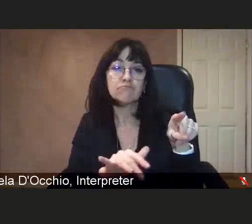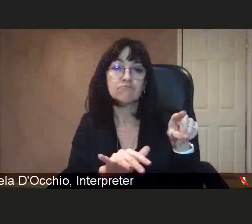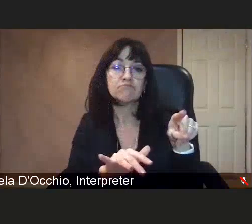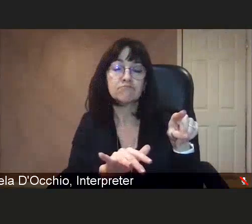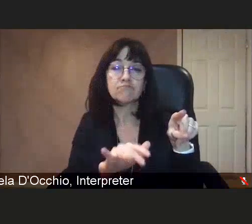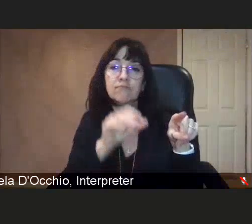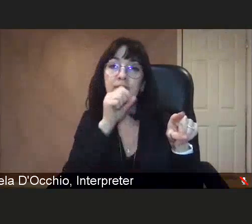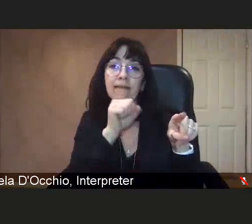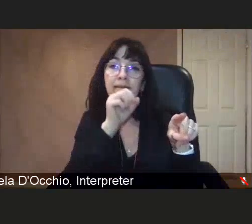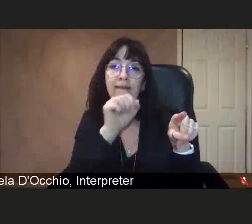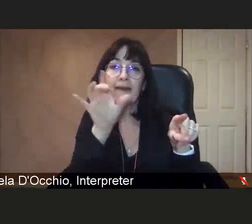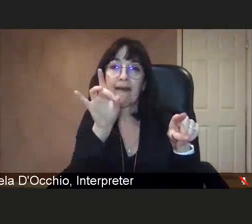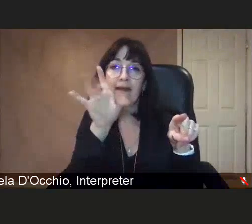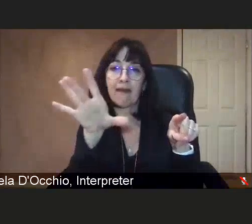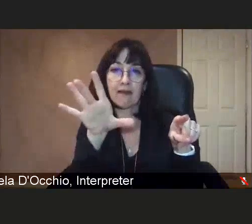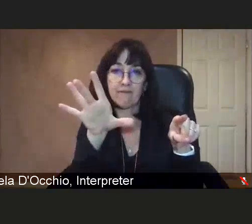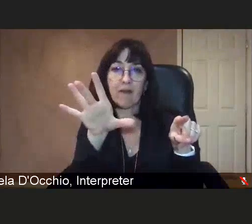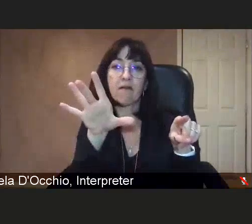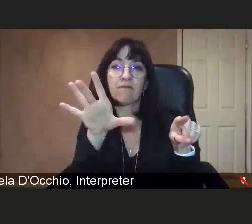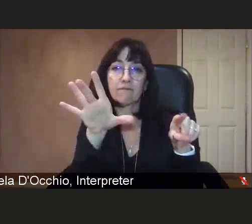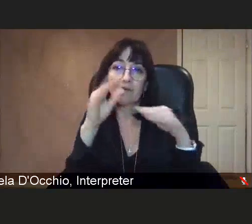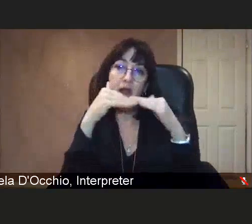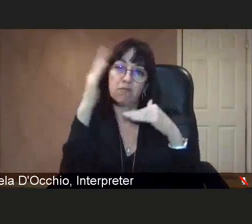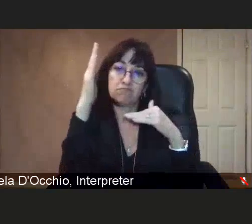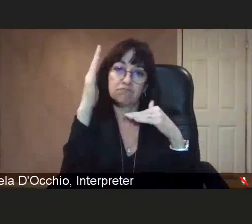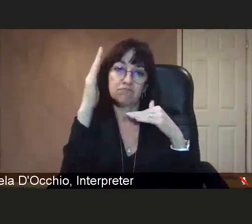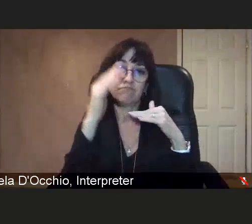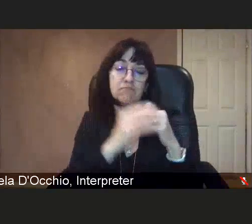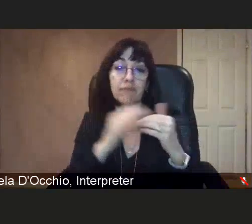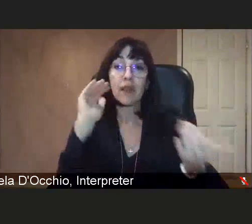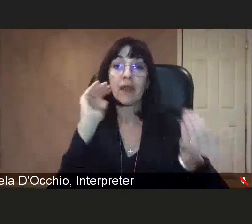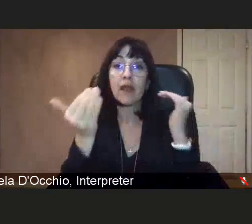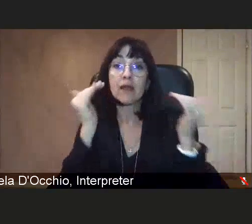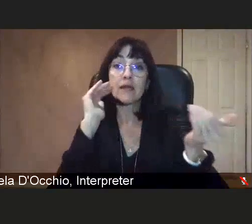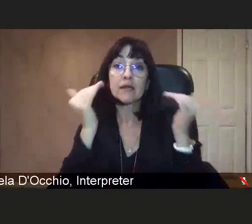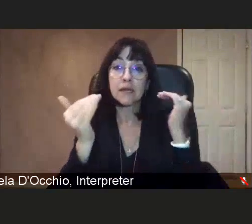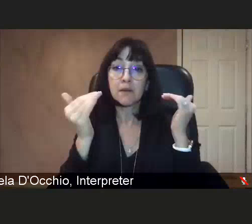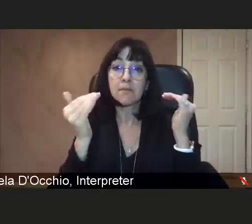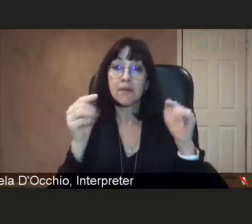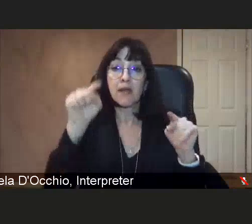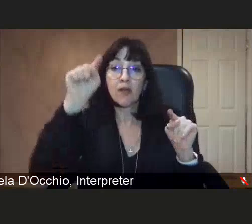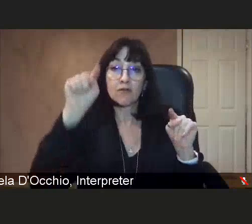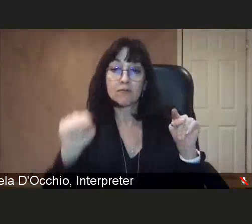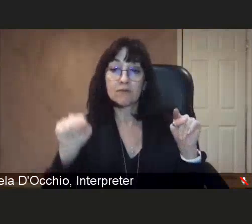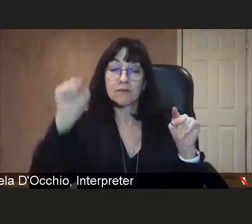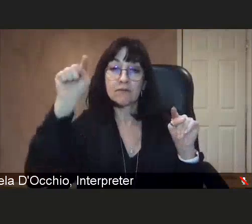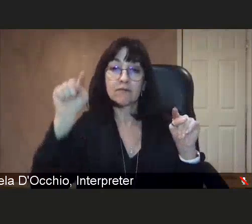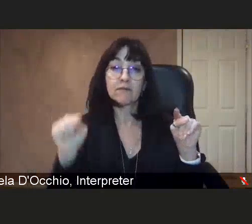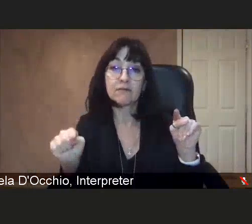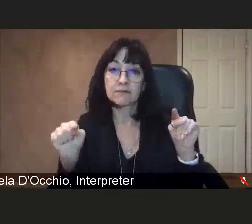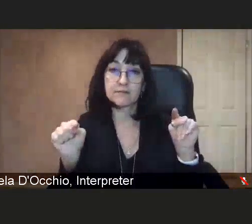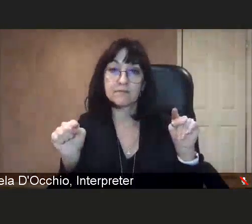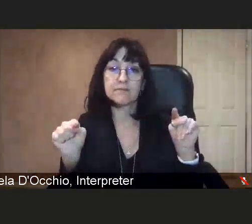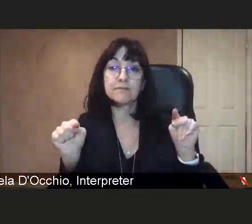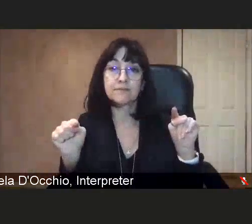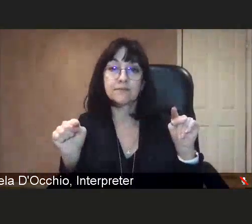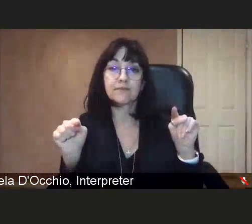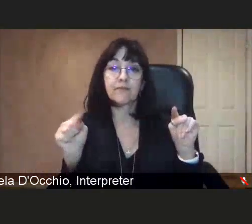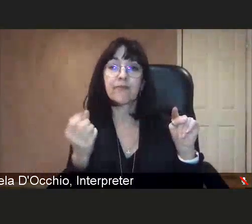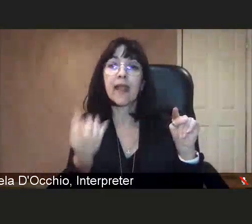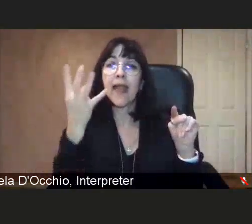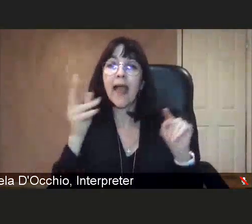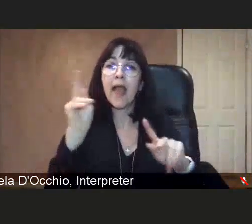those who are 85 or older. If you can compare that to the arrow here, this talks about how many people need